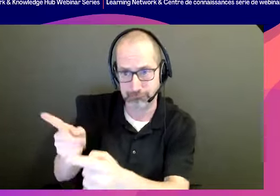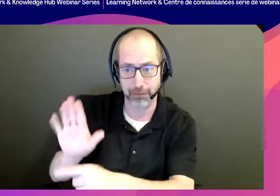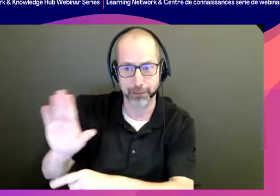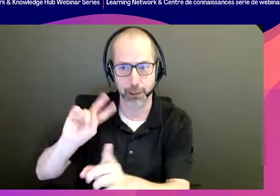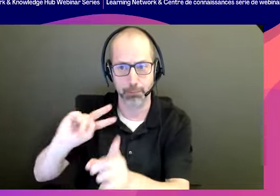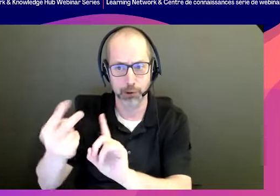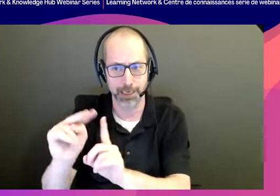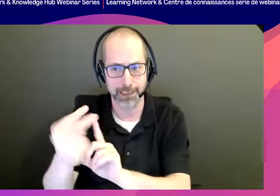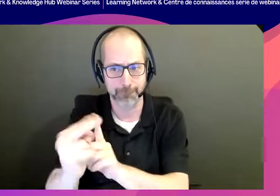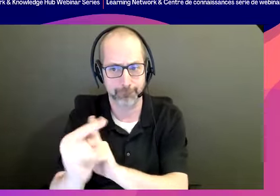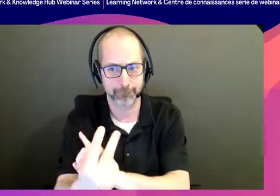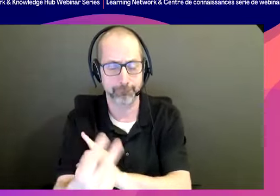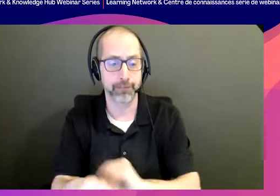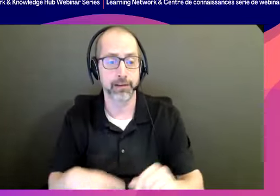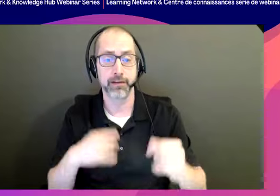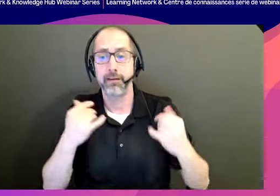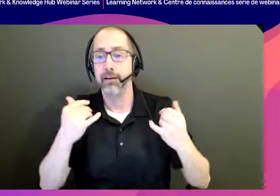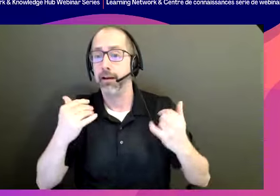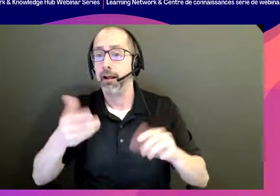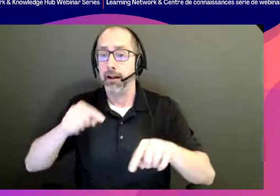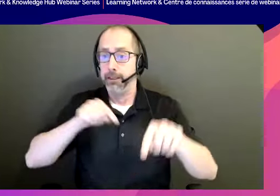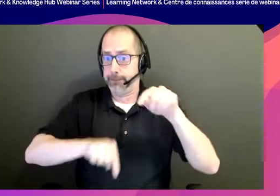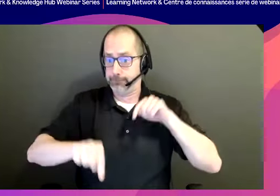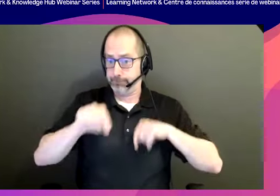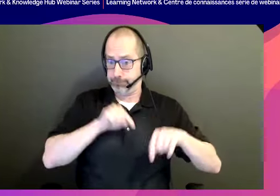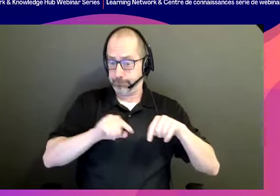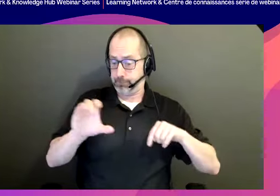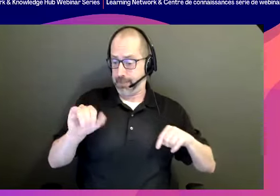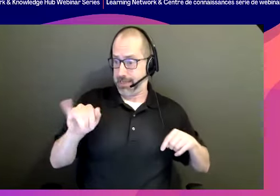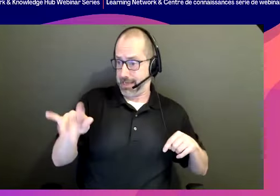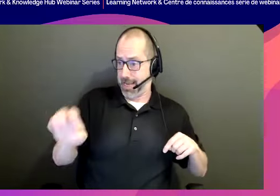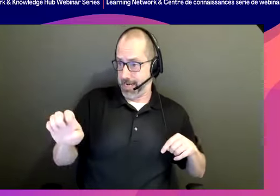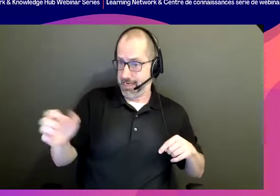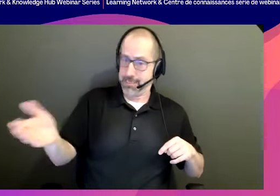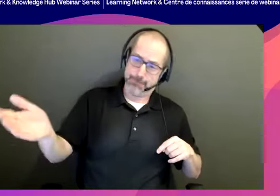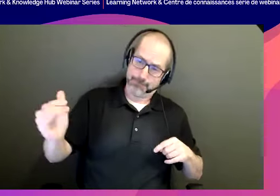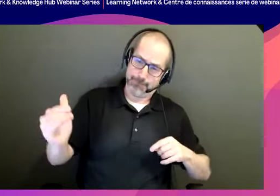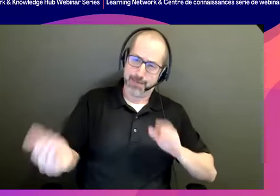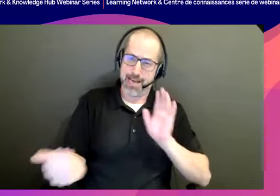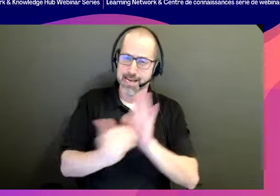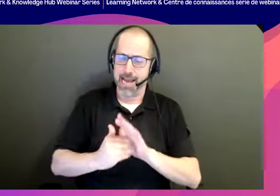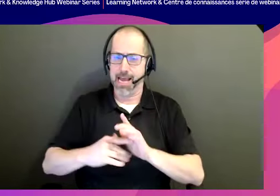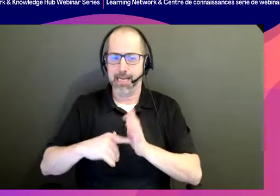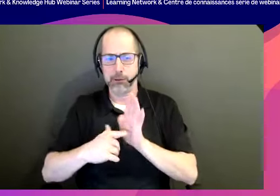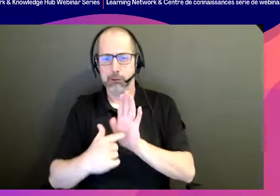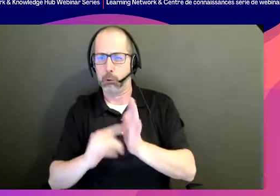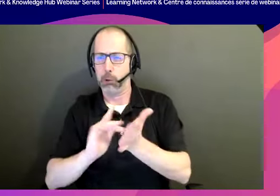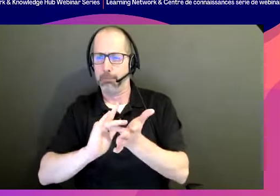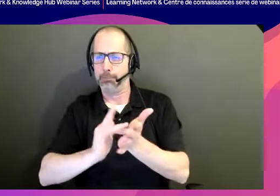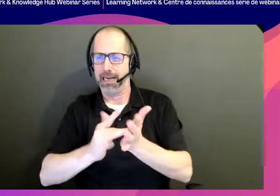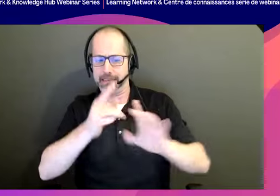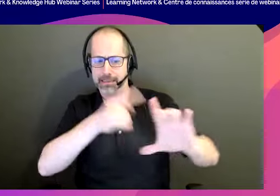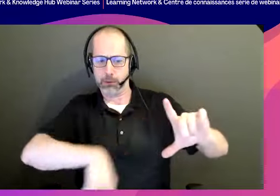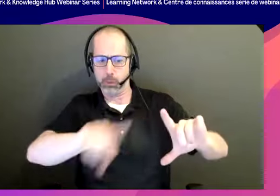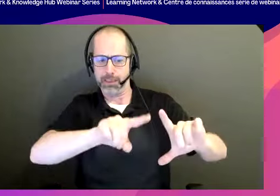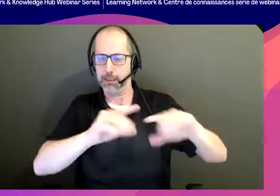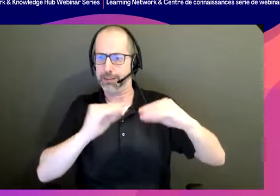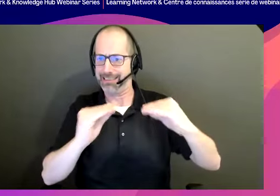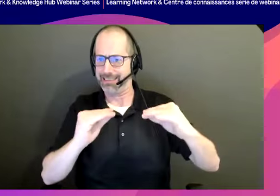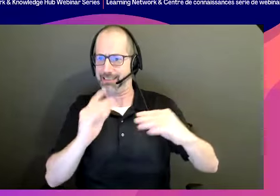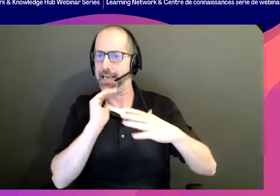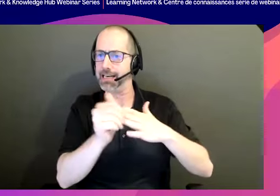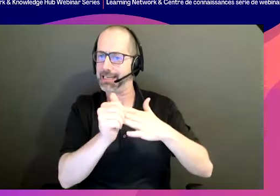But before all of that, I would like to invite Candace back to share a medicine wheel teaching that has guided us when designing the engagements, and it also how